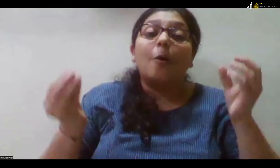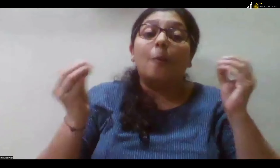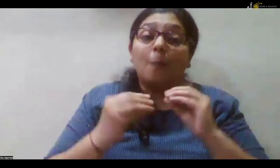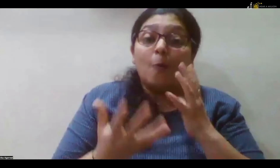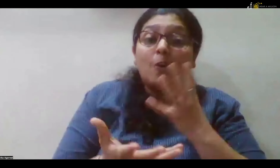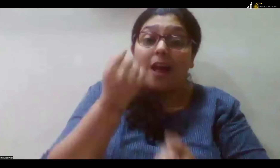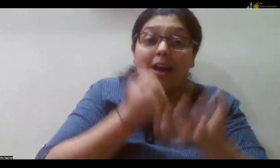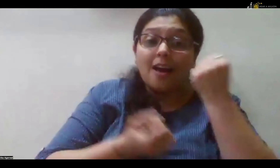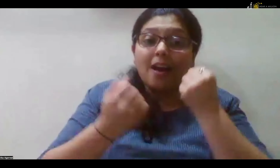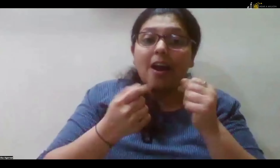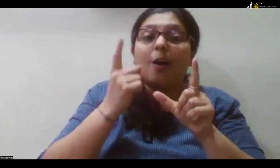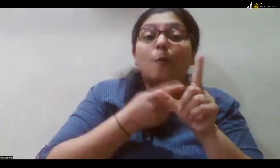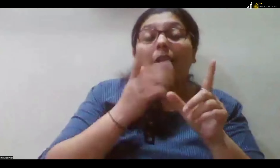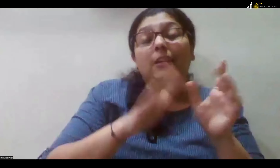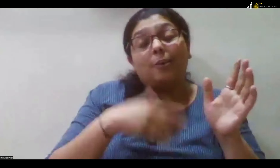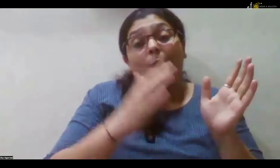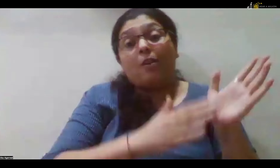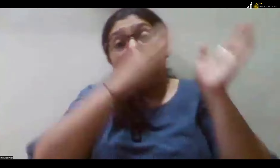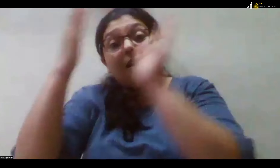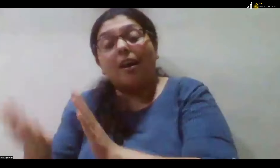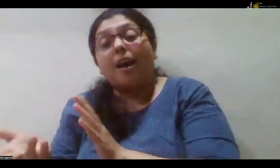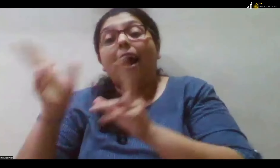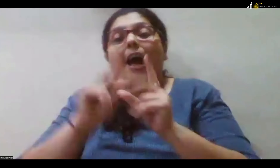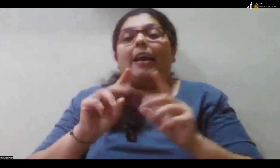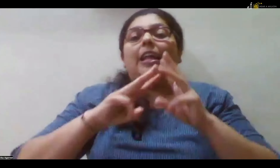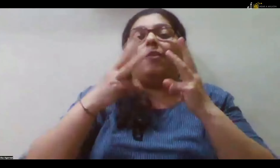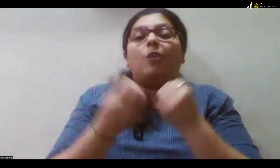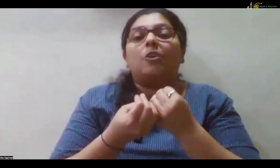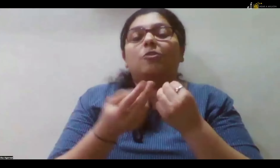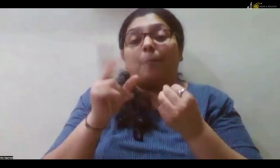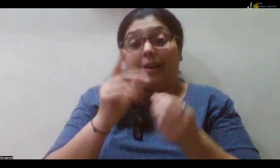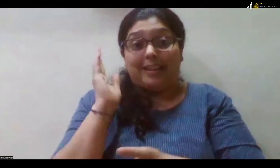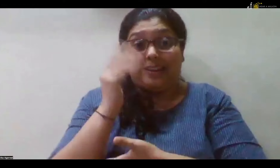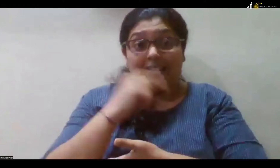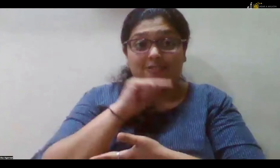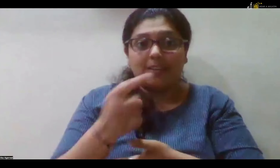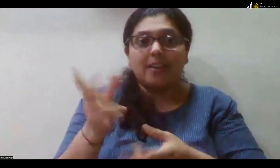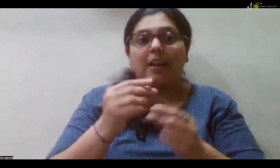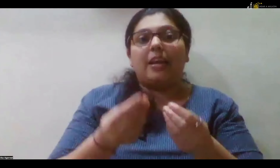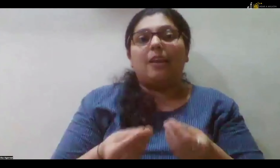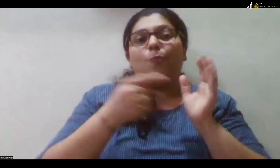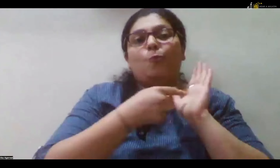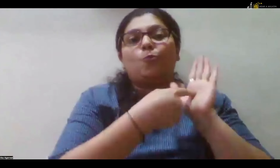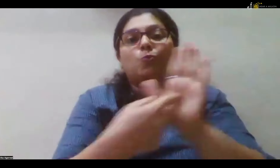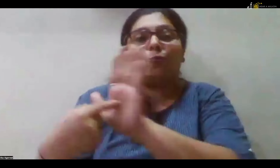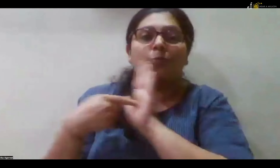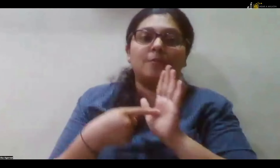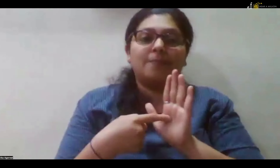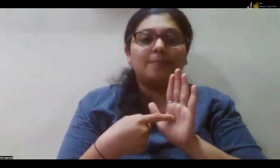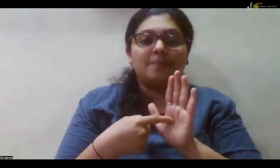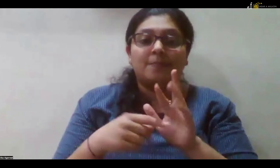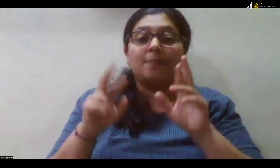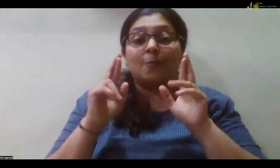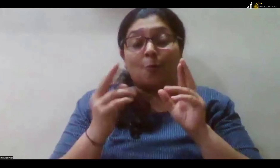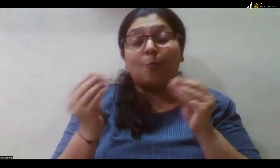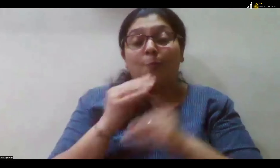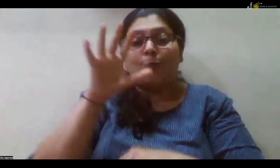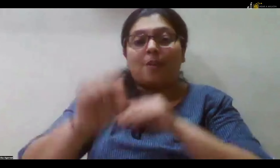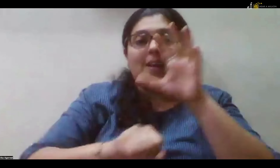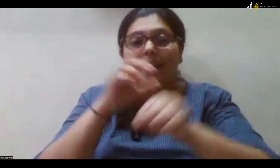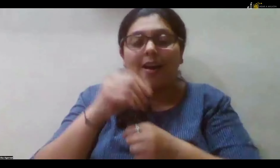a lot of schools and get them into the fold, talk to them, have workshops. And it has to be